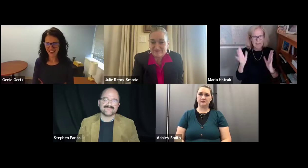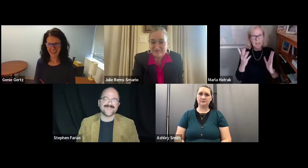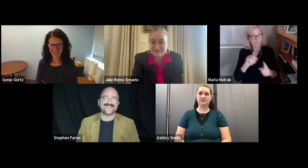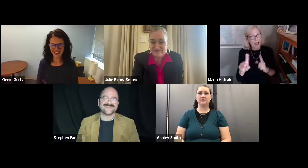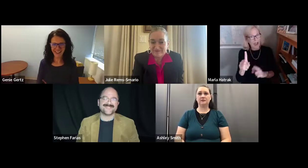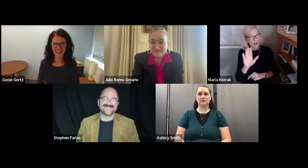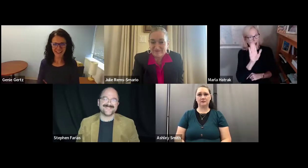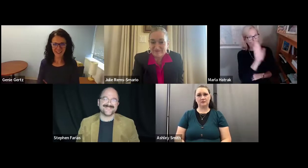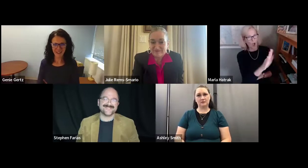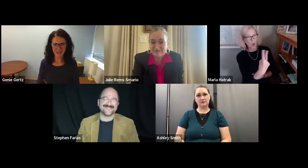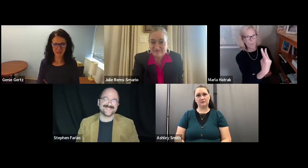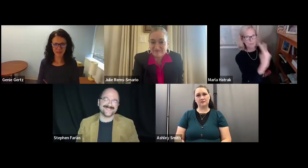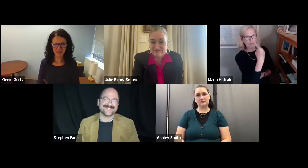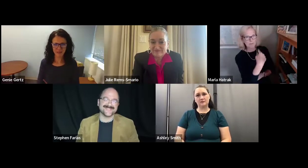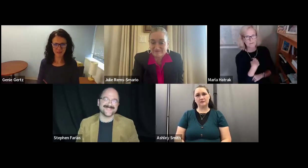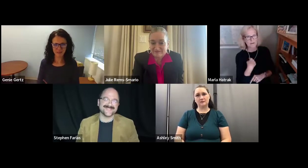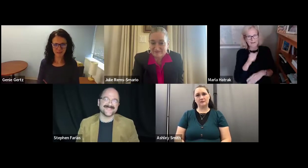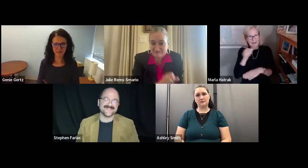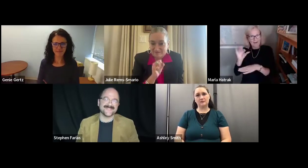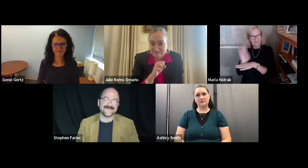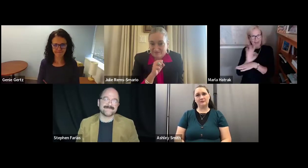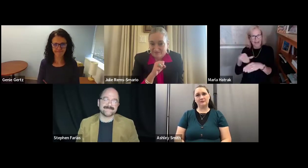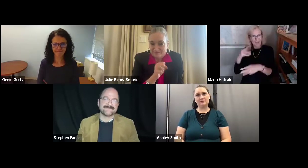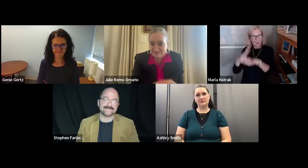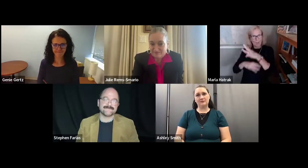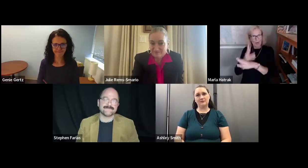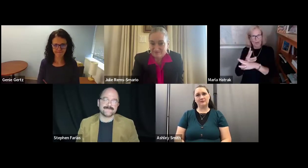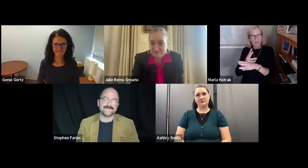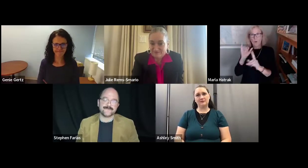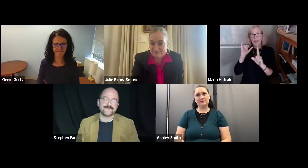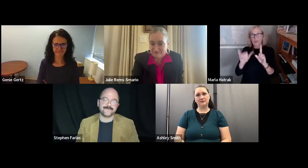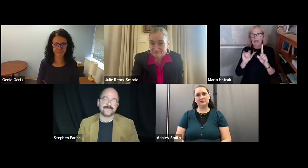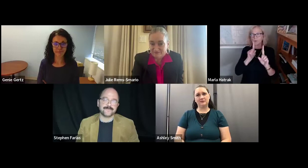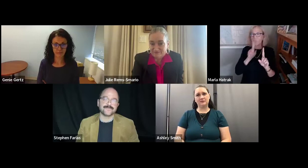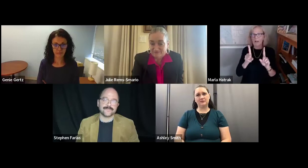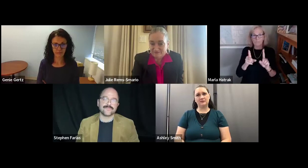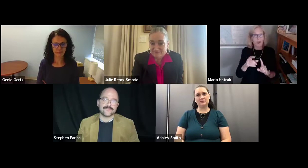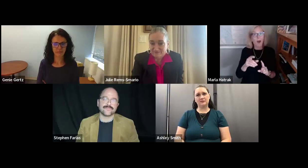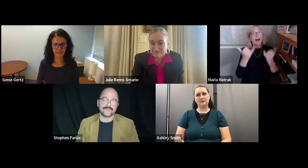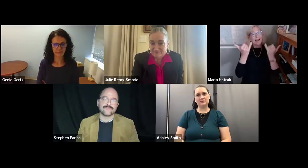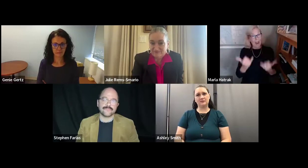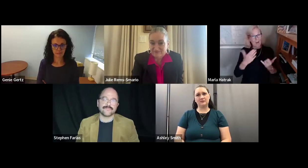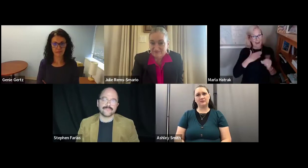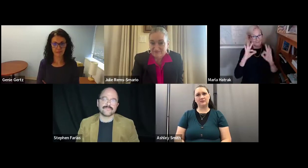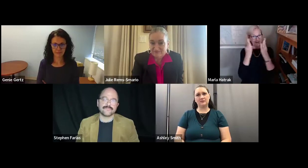except for maybe when I'm calling my animal or my dog of some kind. Does she view me as a deaf person who cannot